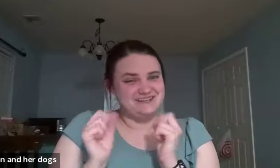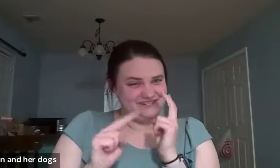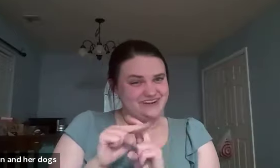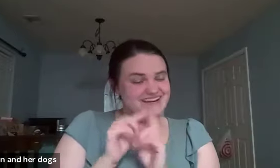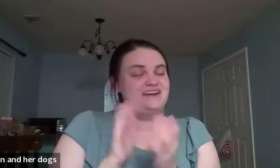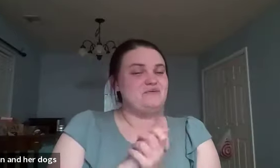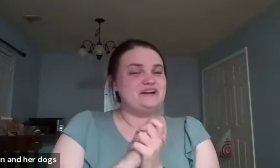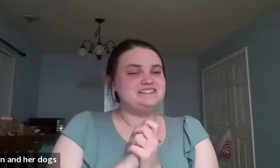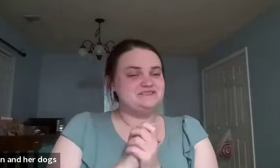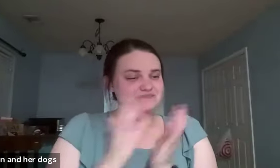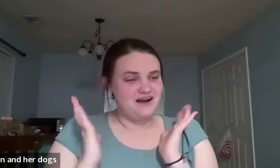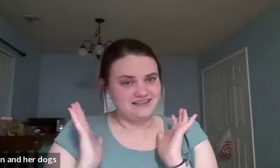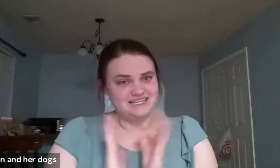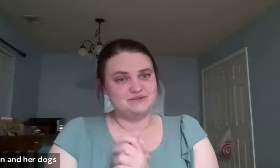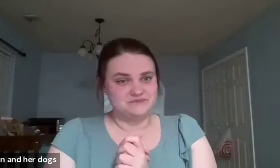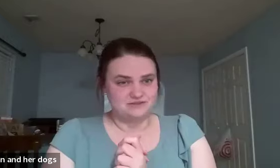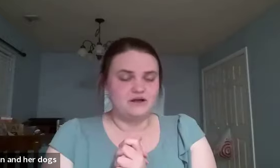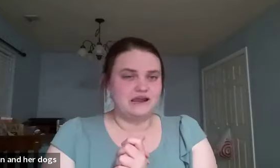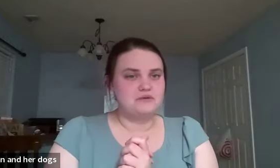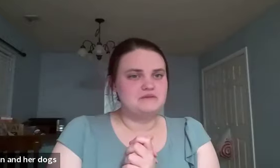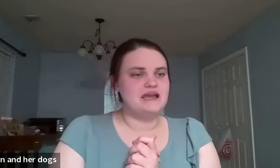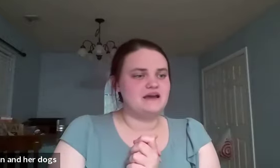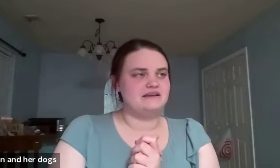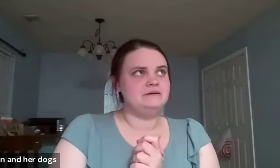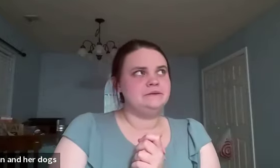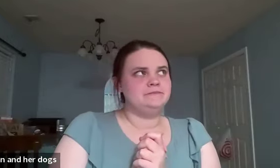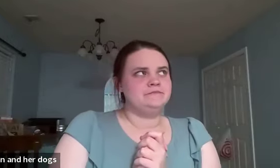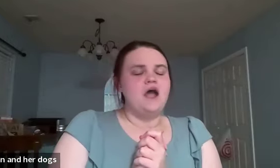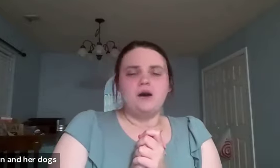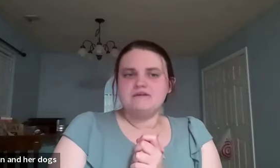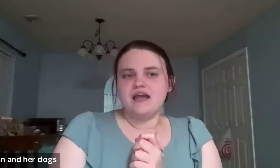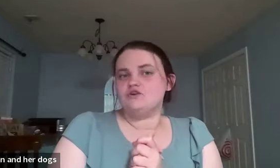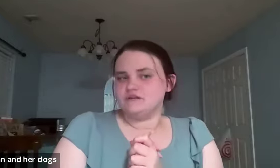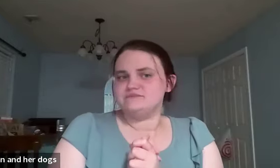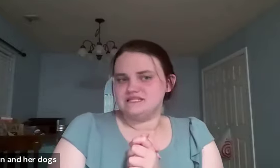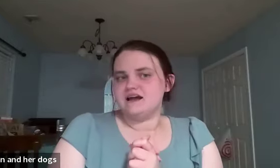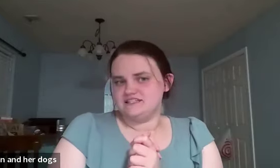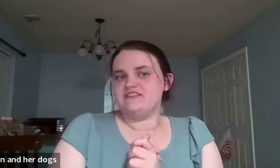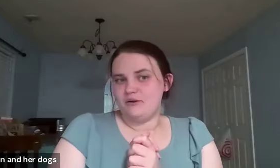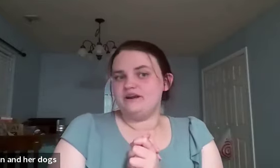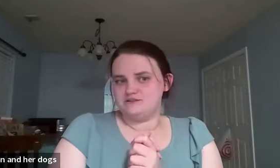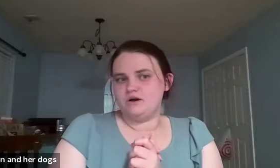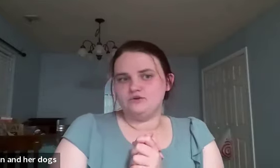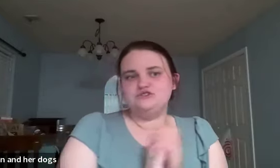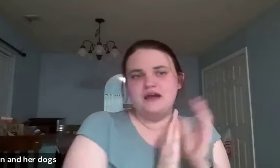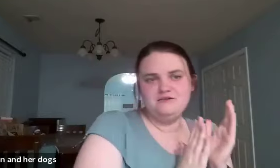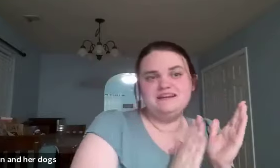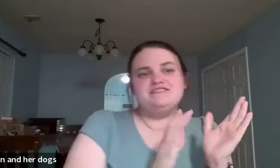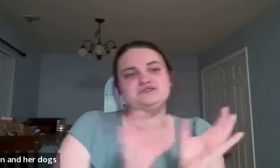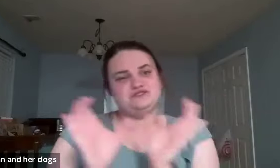so much fun. We're gonna do some holidays with them as well. Like I'll probably add Christmas signs in that one as well. We'll do Halloween and then we'll